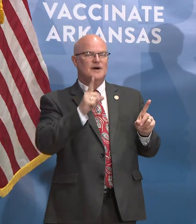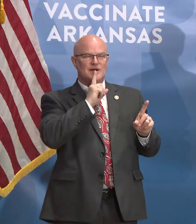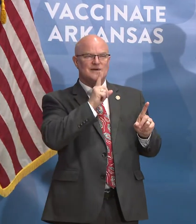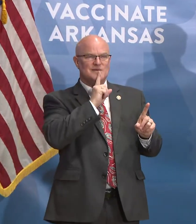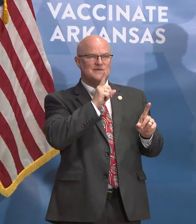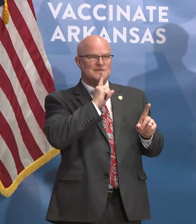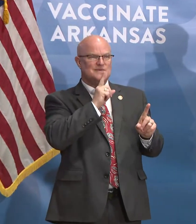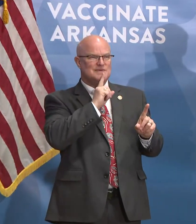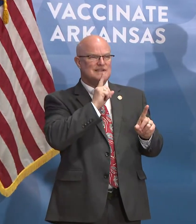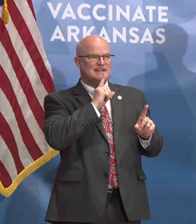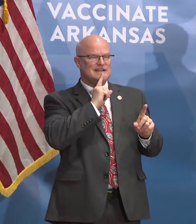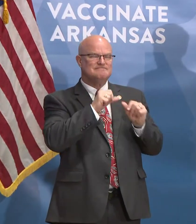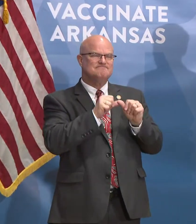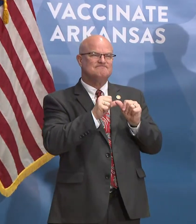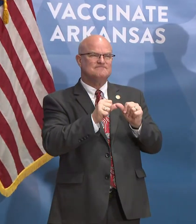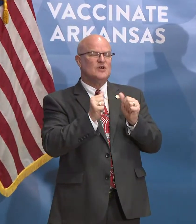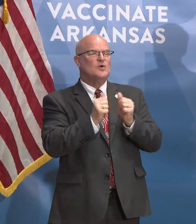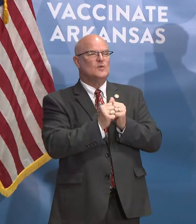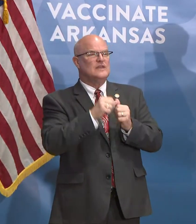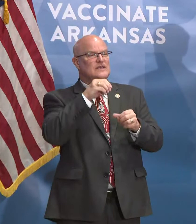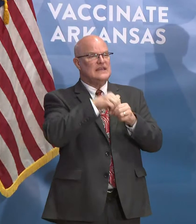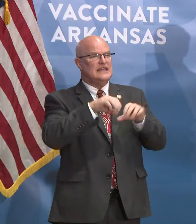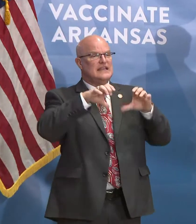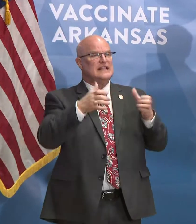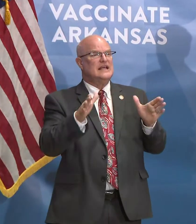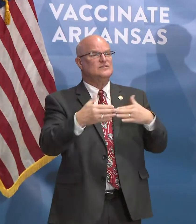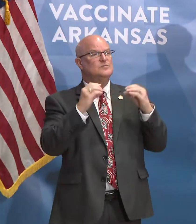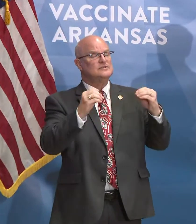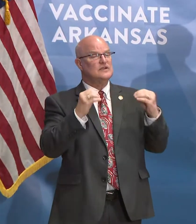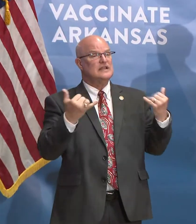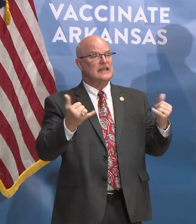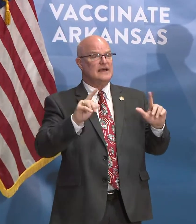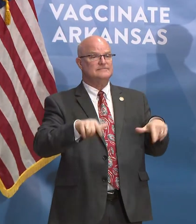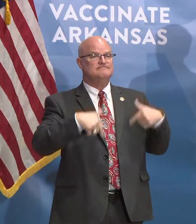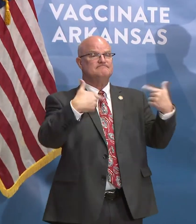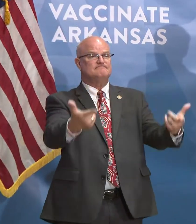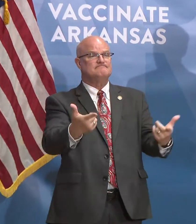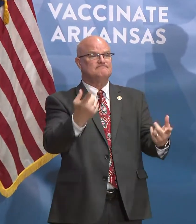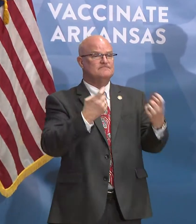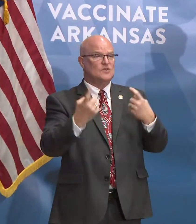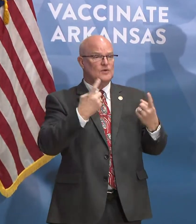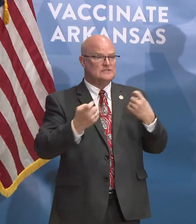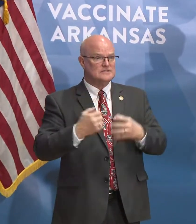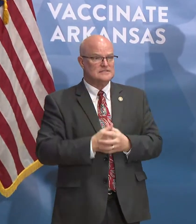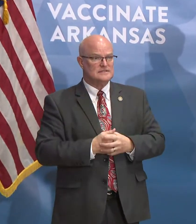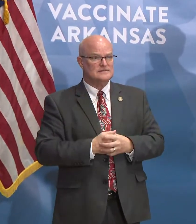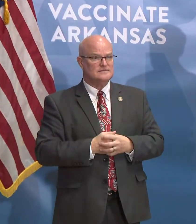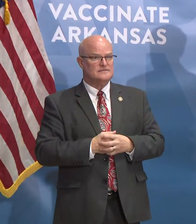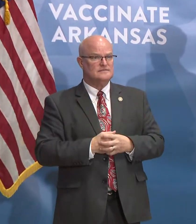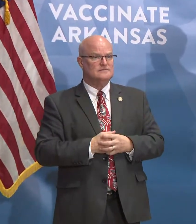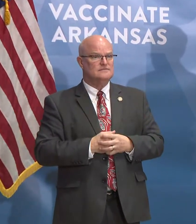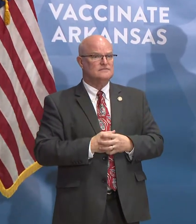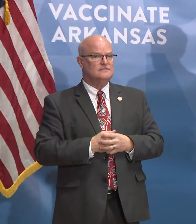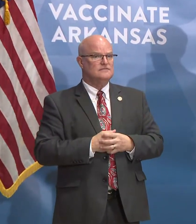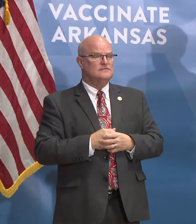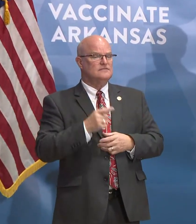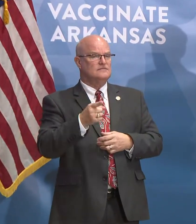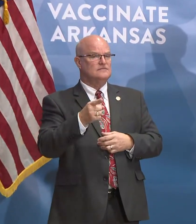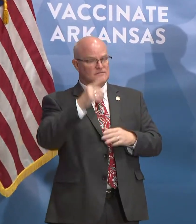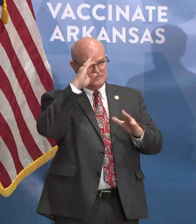really continuing with our in-classroom instruction. With that, we'll turn it open to questions. Do you